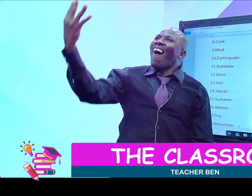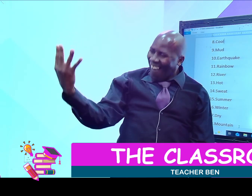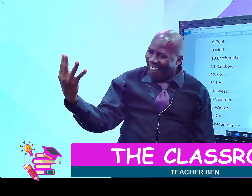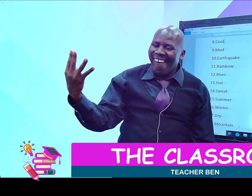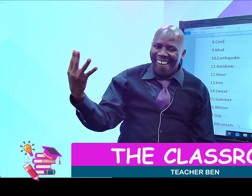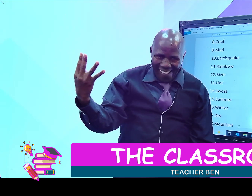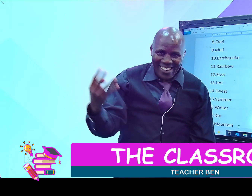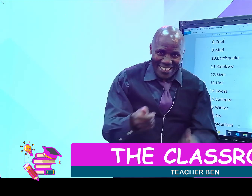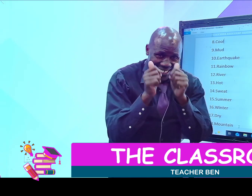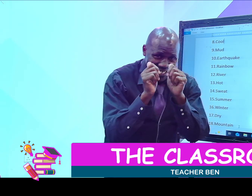Rainbow.